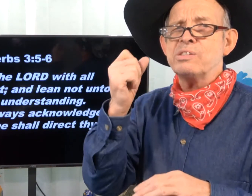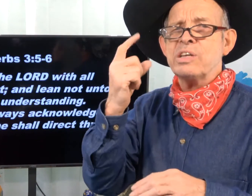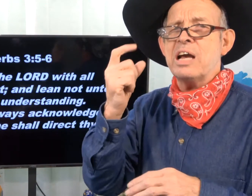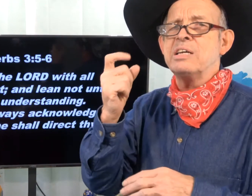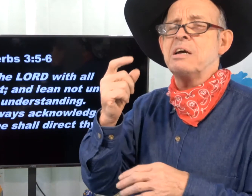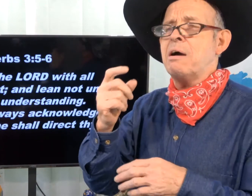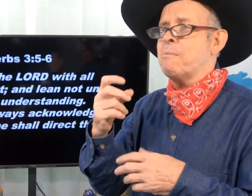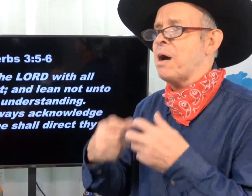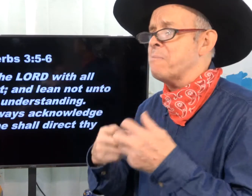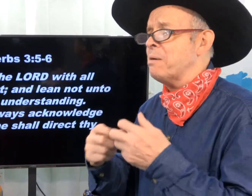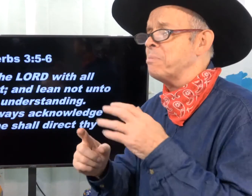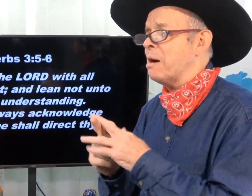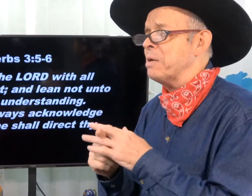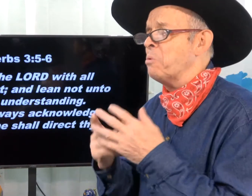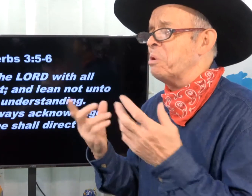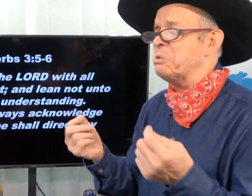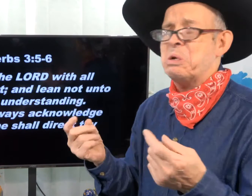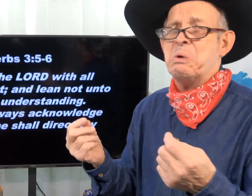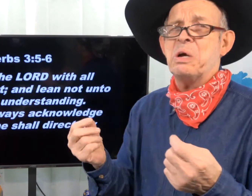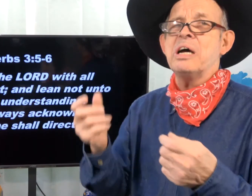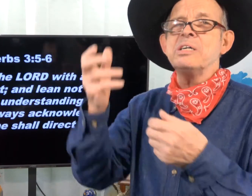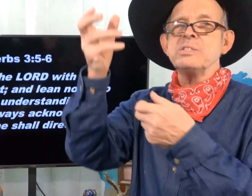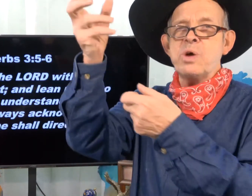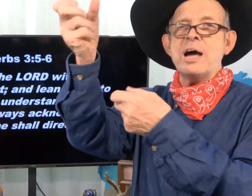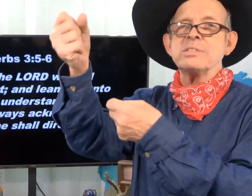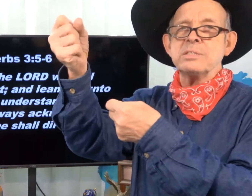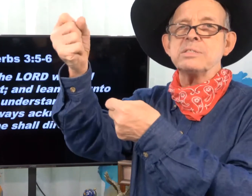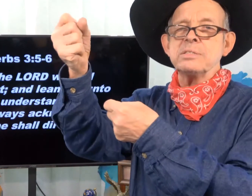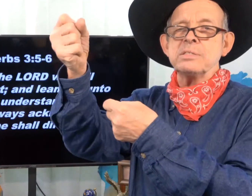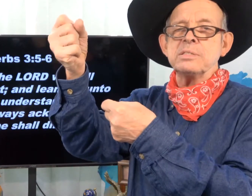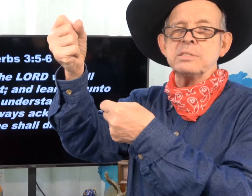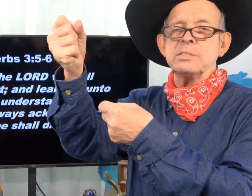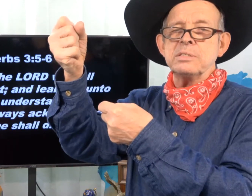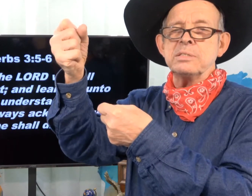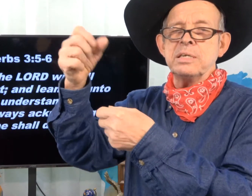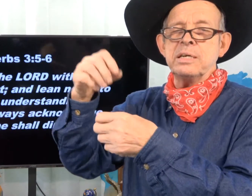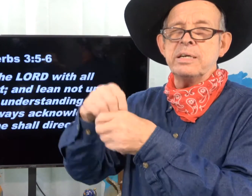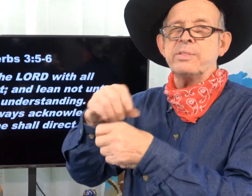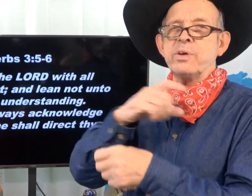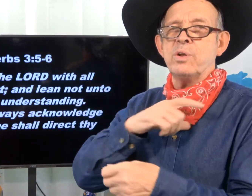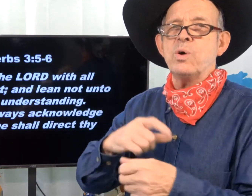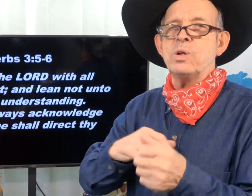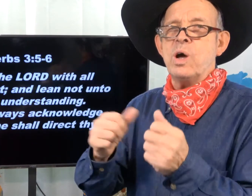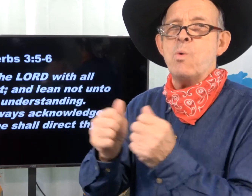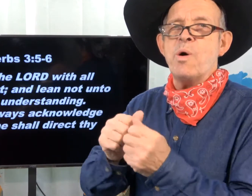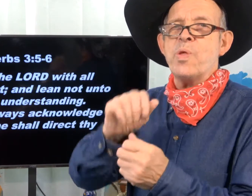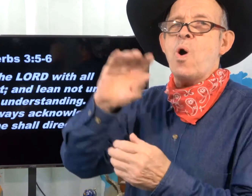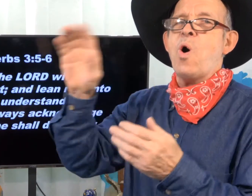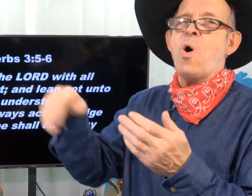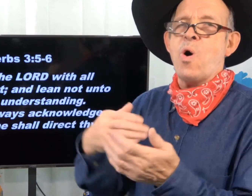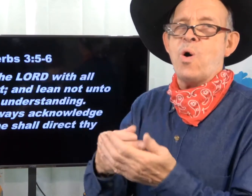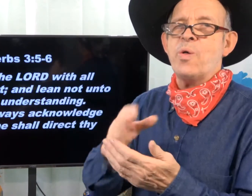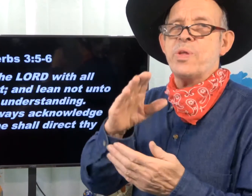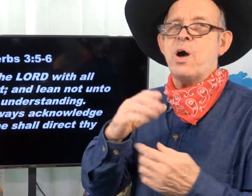No, you don't understand. Papa, what do you do? Trust in the Lord with all the